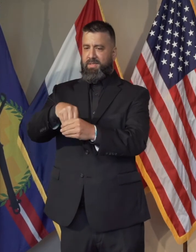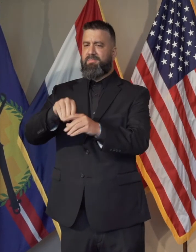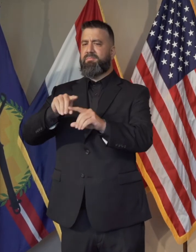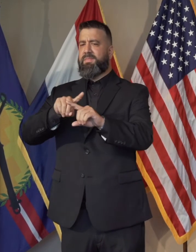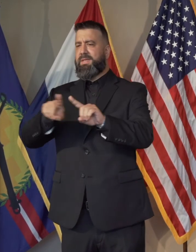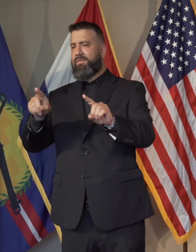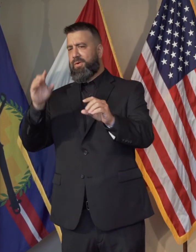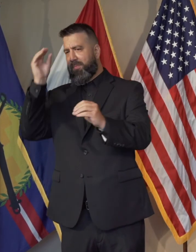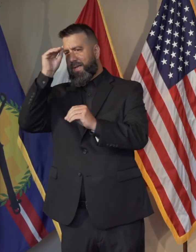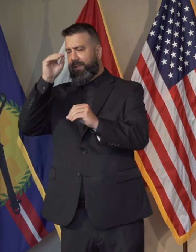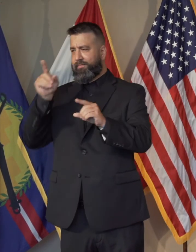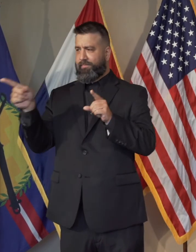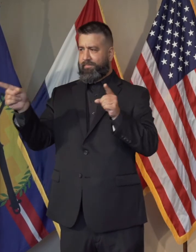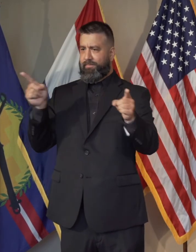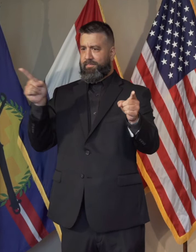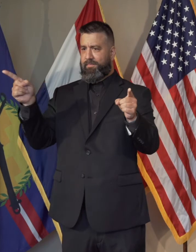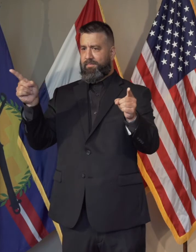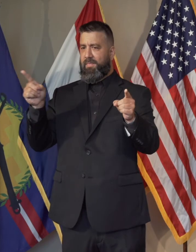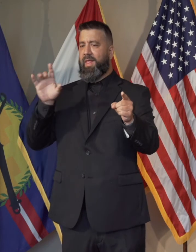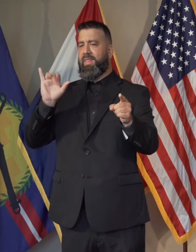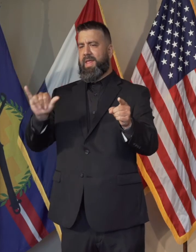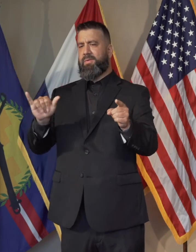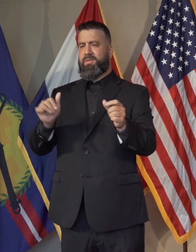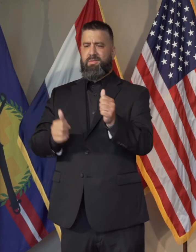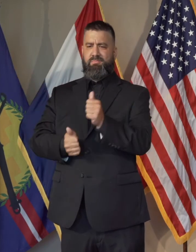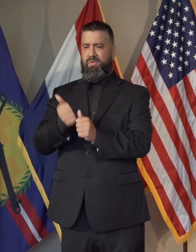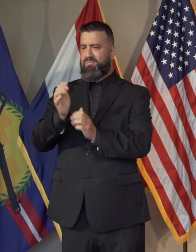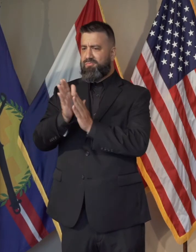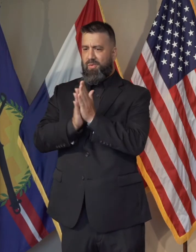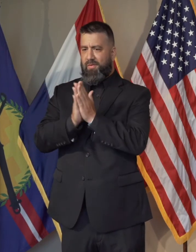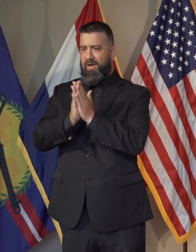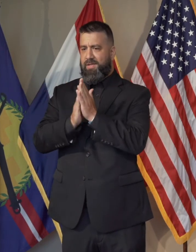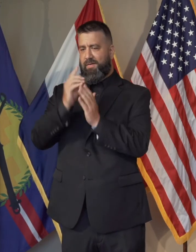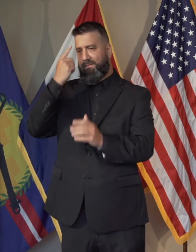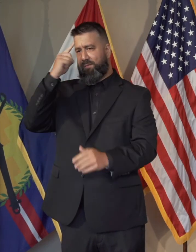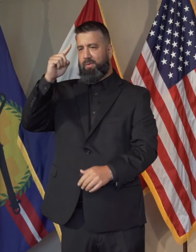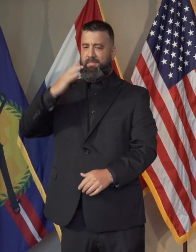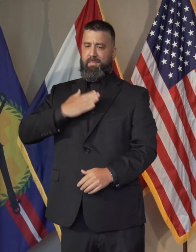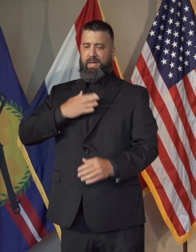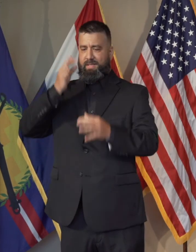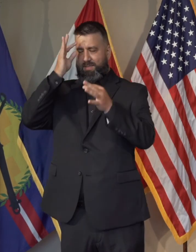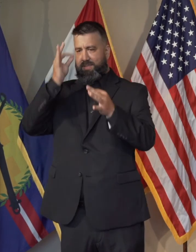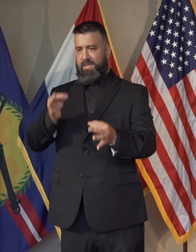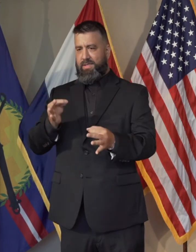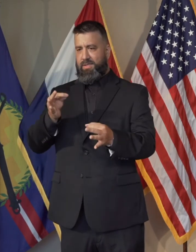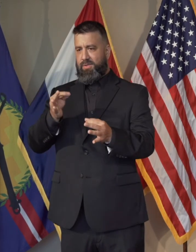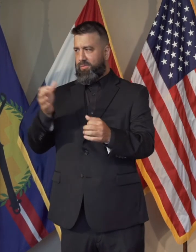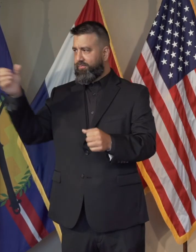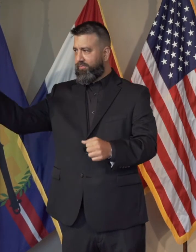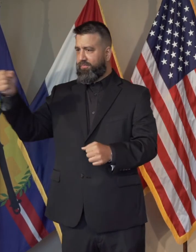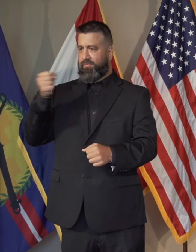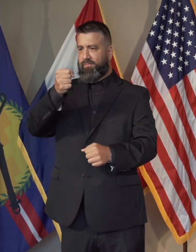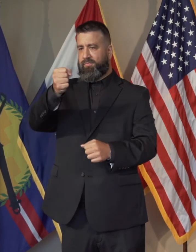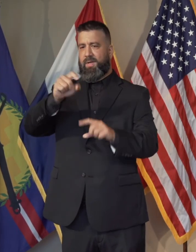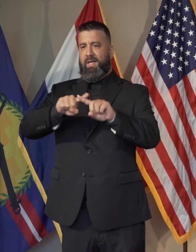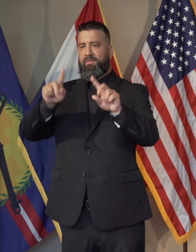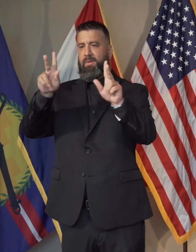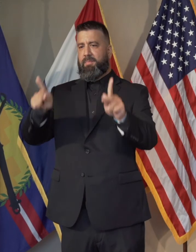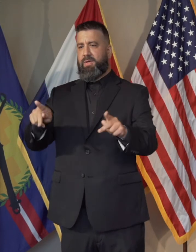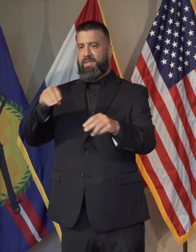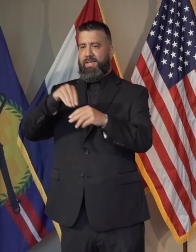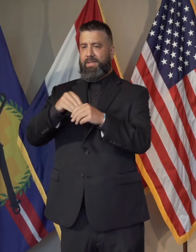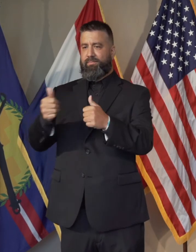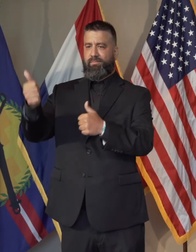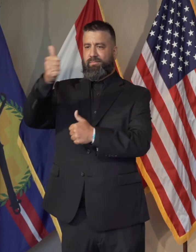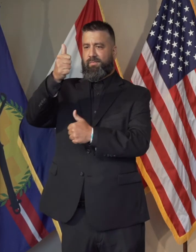and that difference really was the driving factor in my decision to put someone else in charge of that department. I